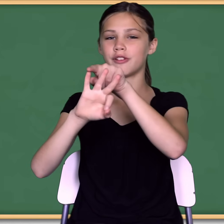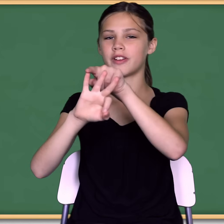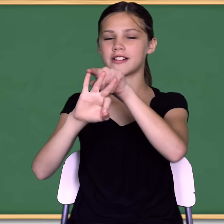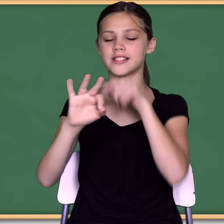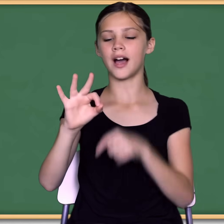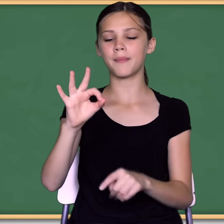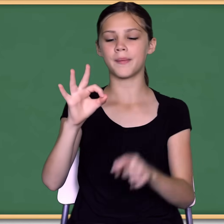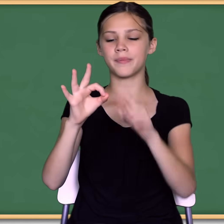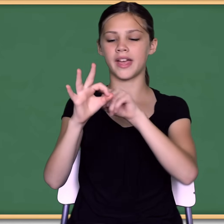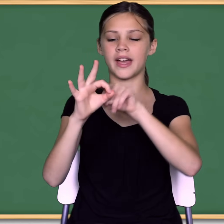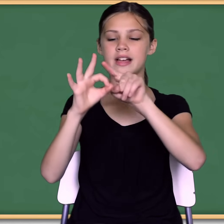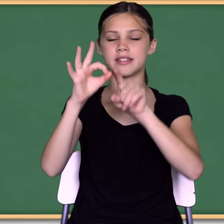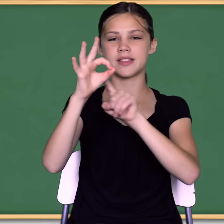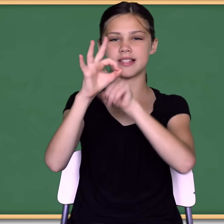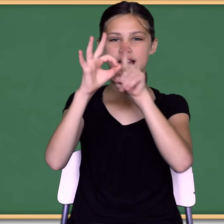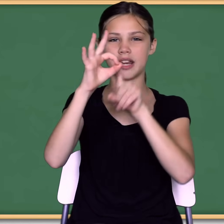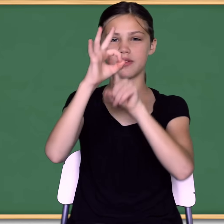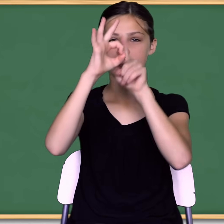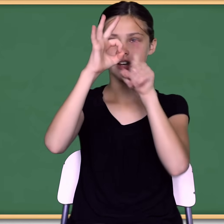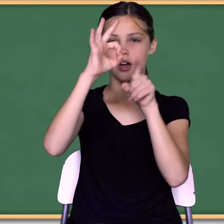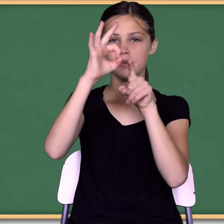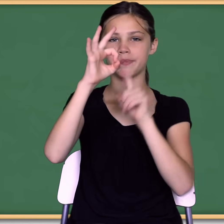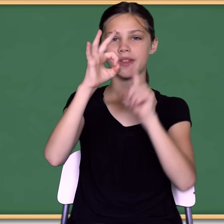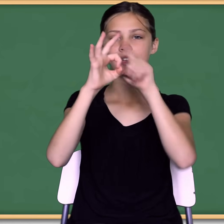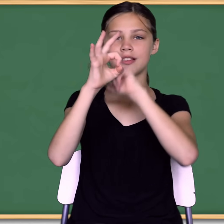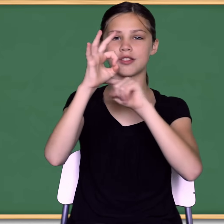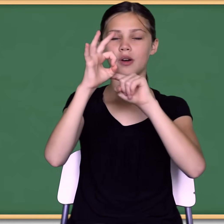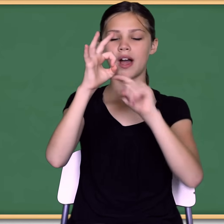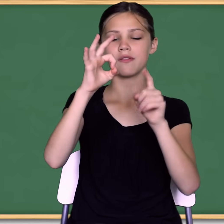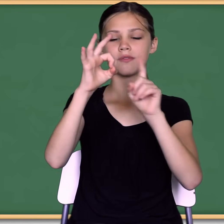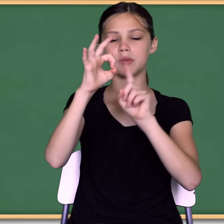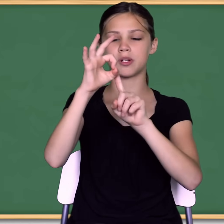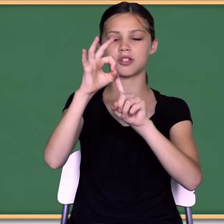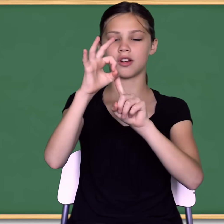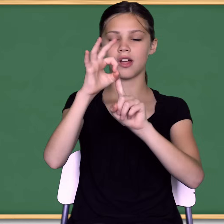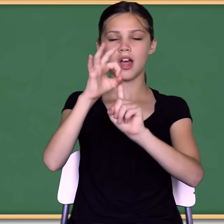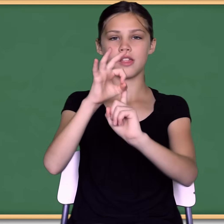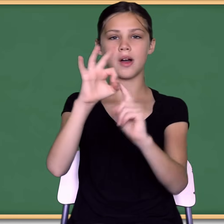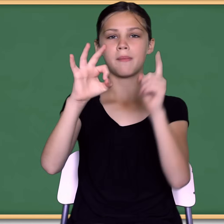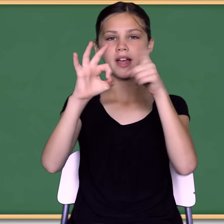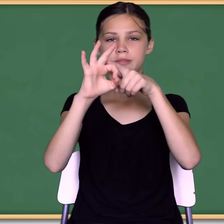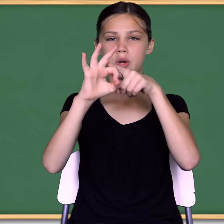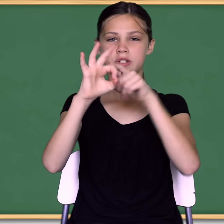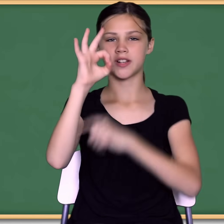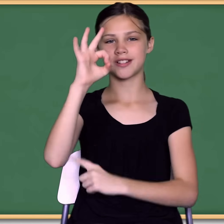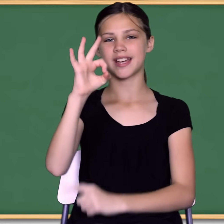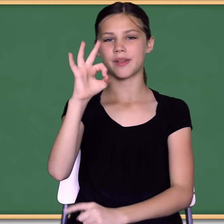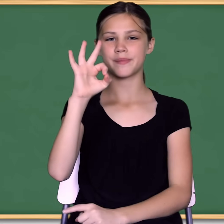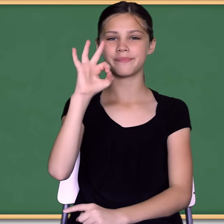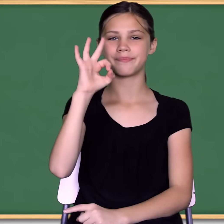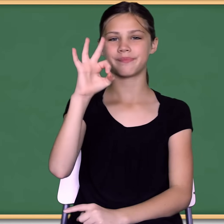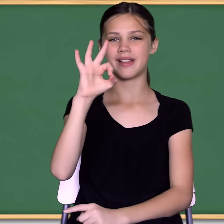3 fingers up, and this is kind of like an O. So F, you put your thumb and pointer finger together,